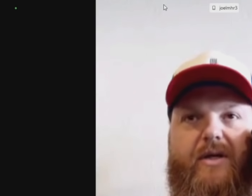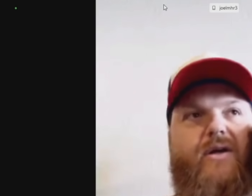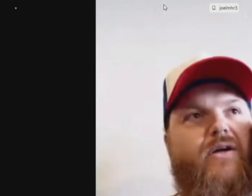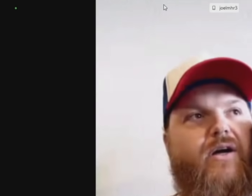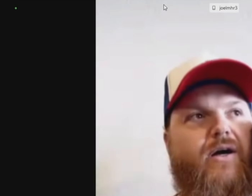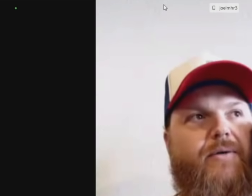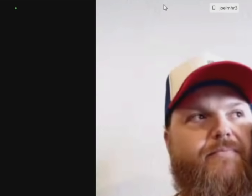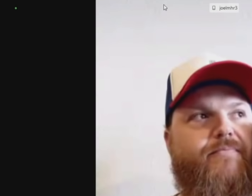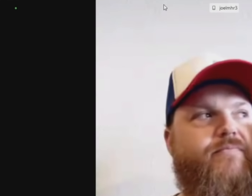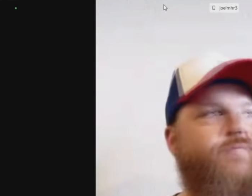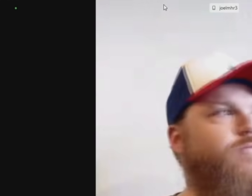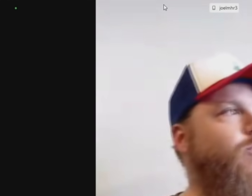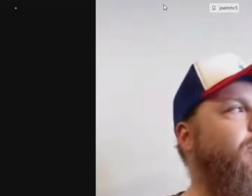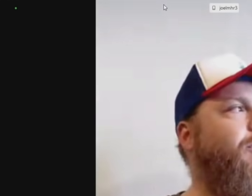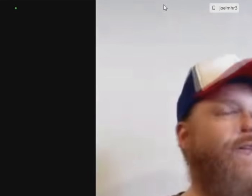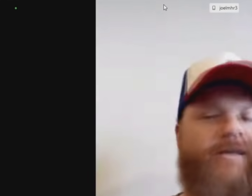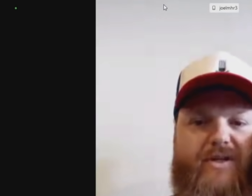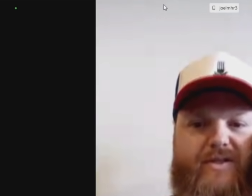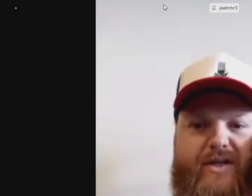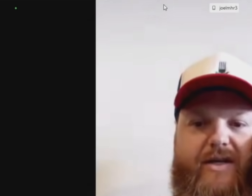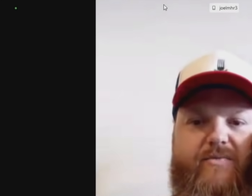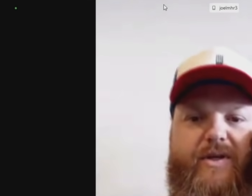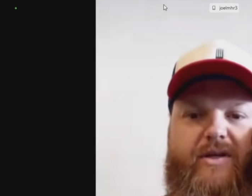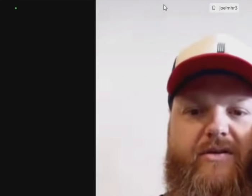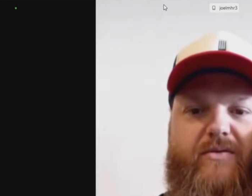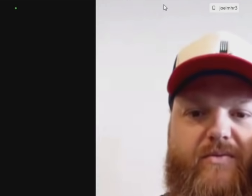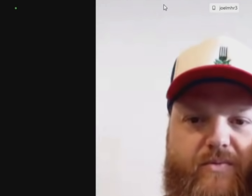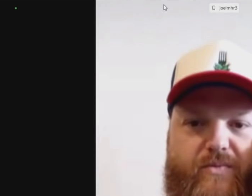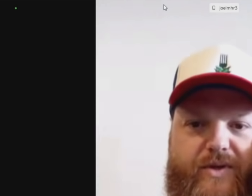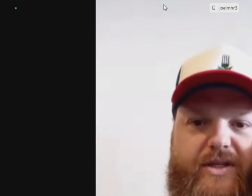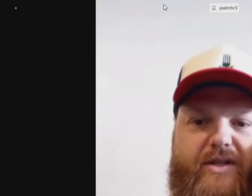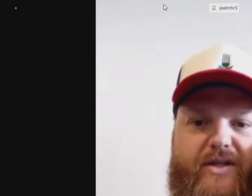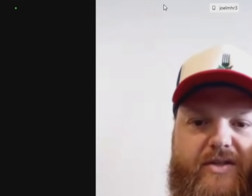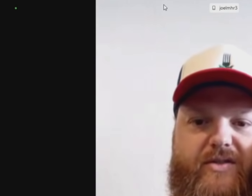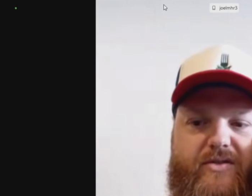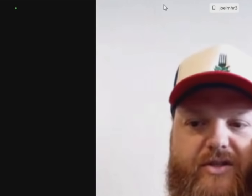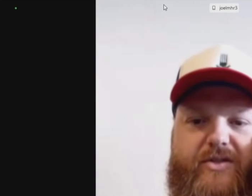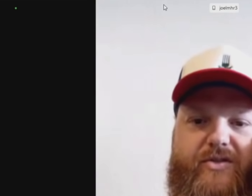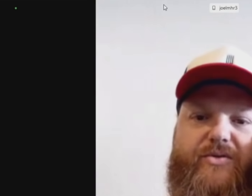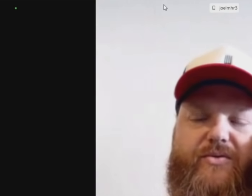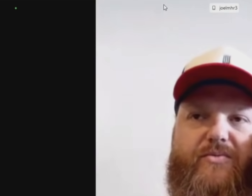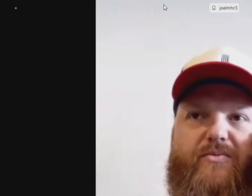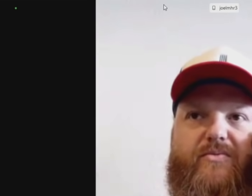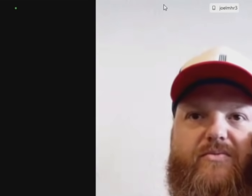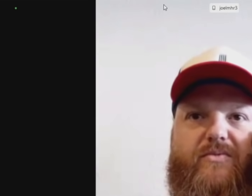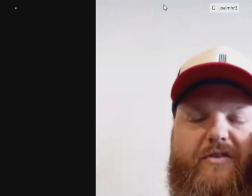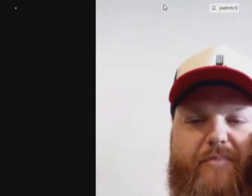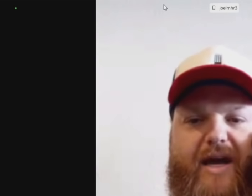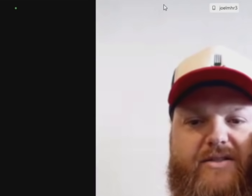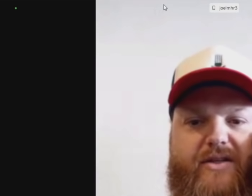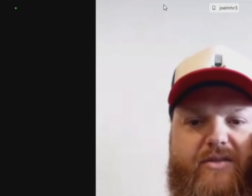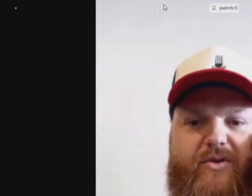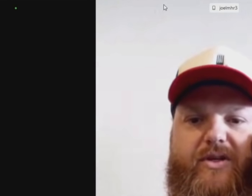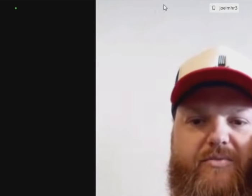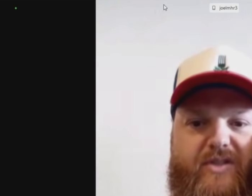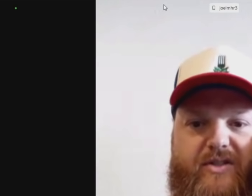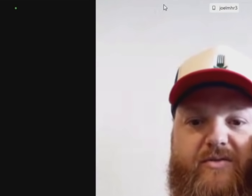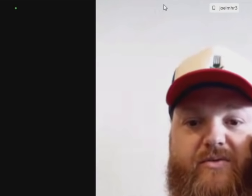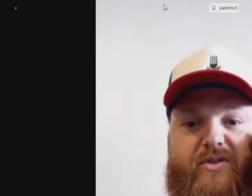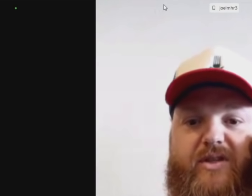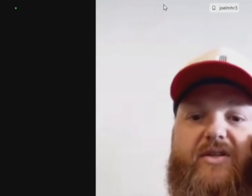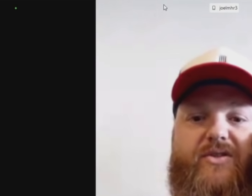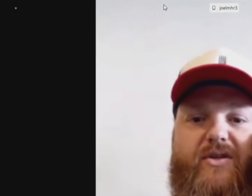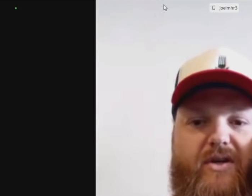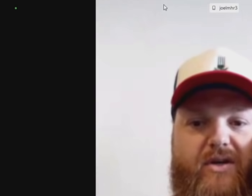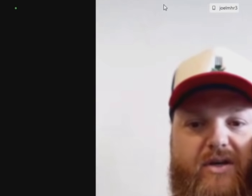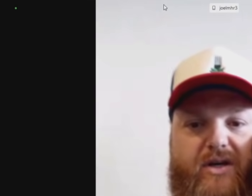them. With that being said, we did this just to give back to the community, since